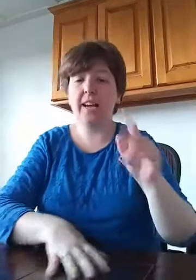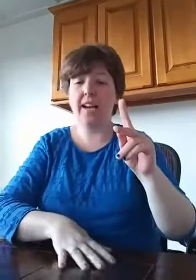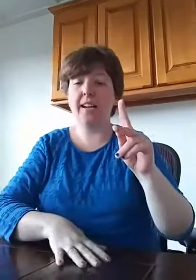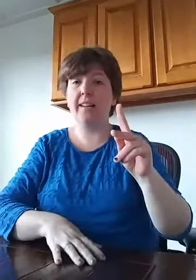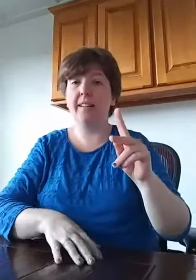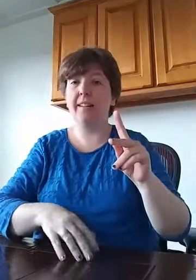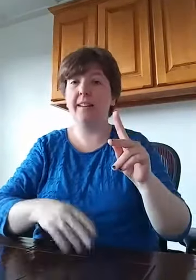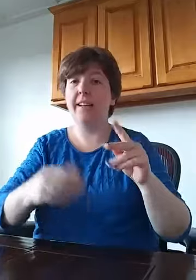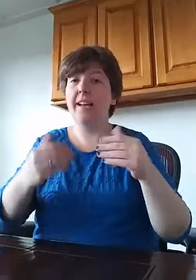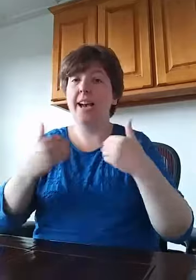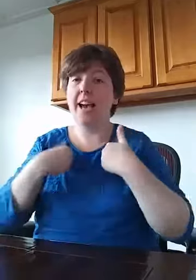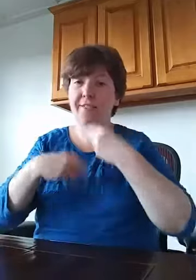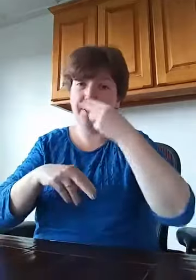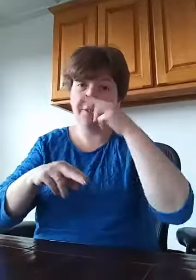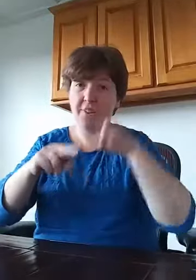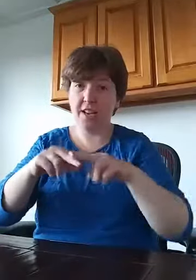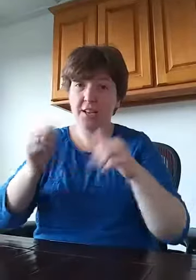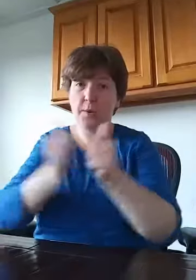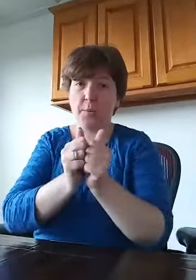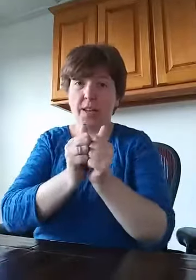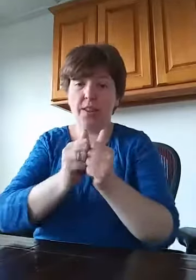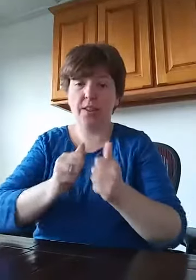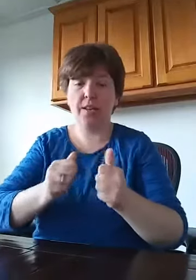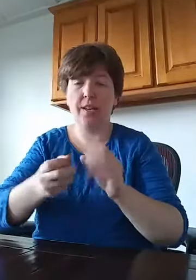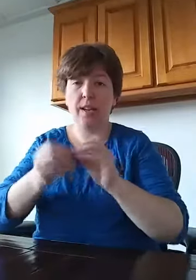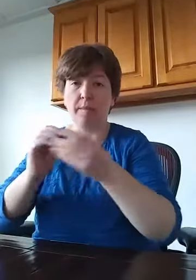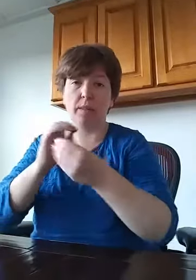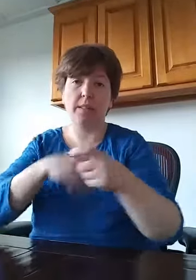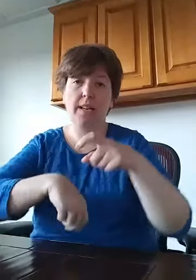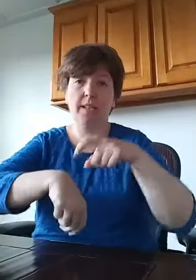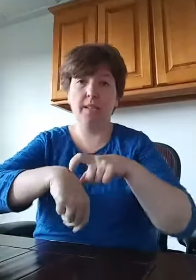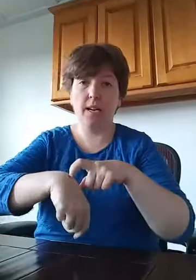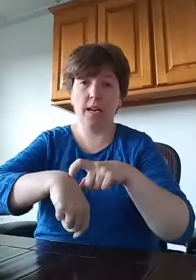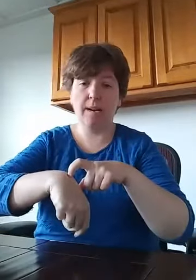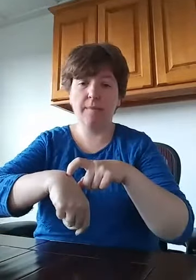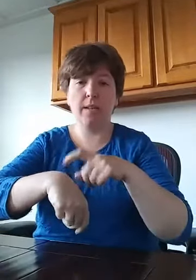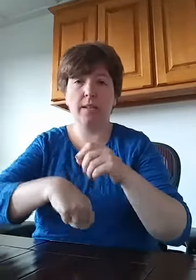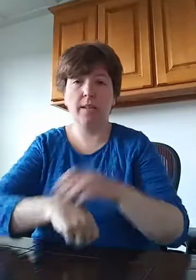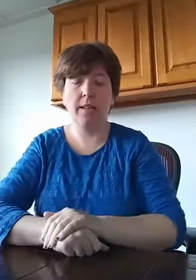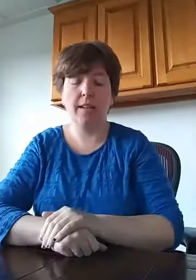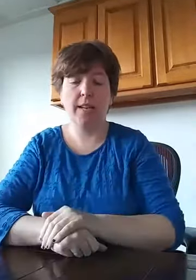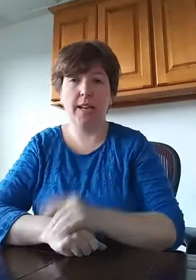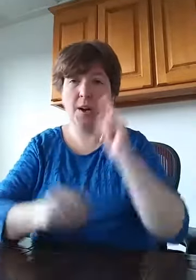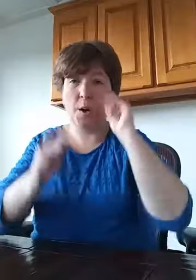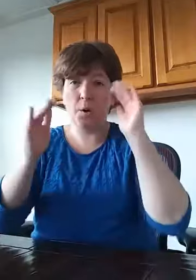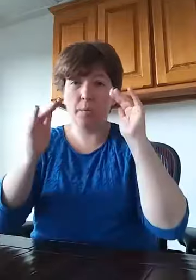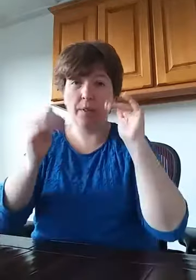Okay. Have fun with numbers and time. And I hope that